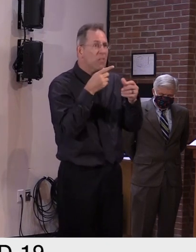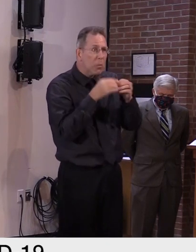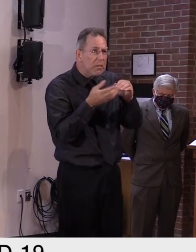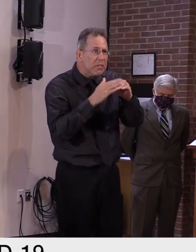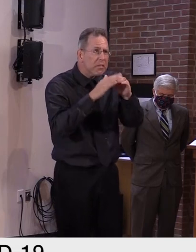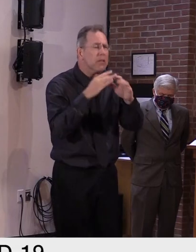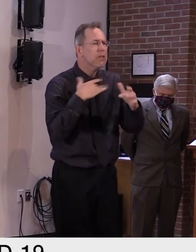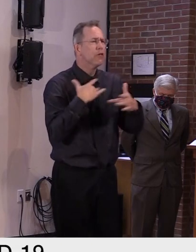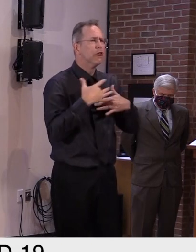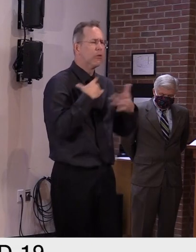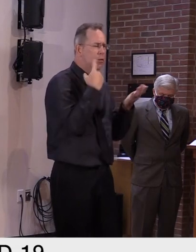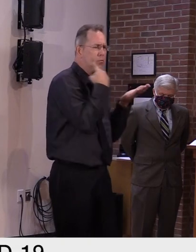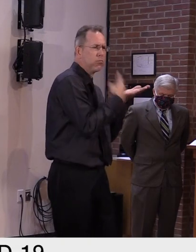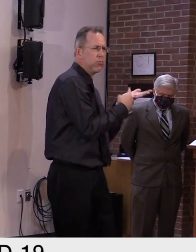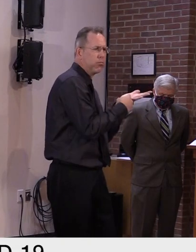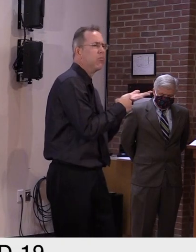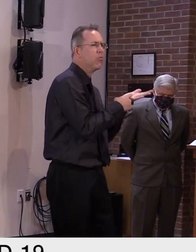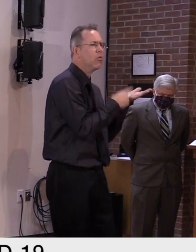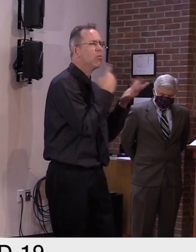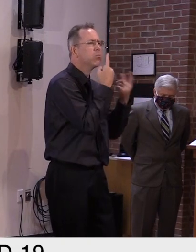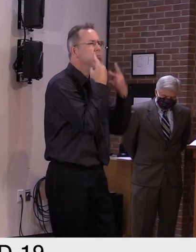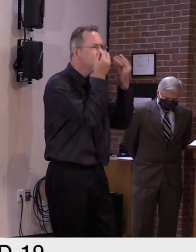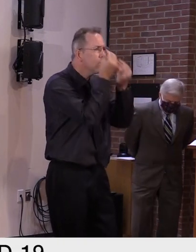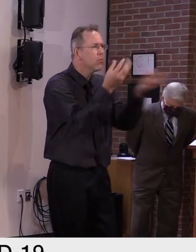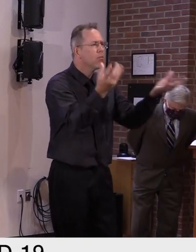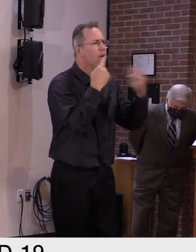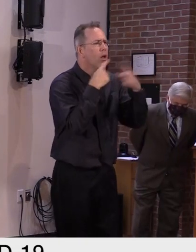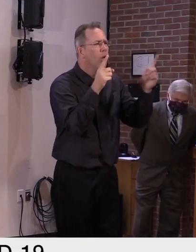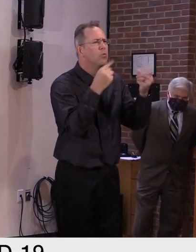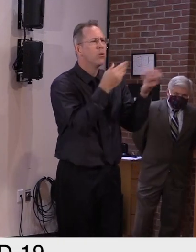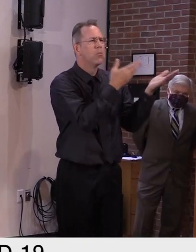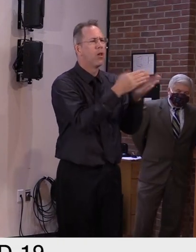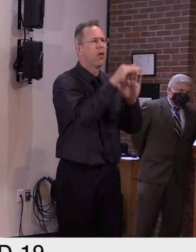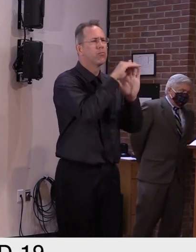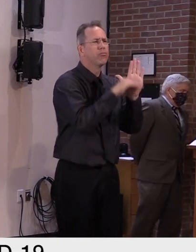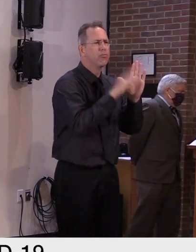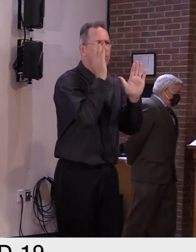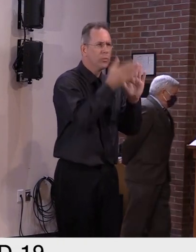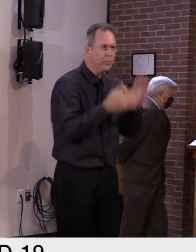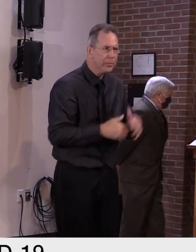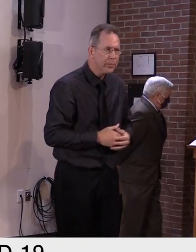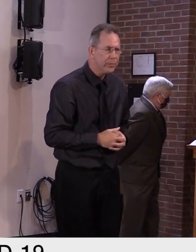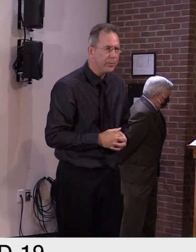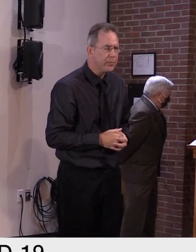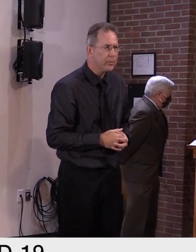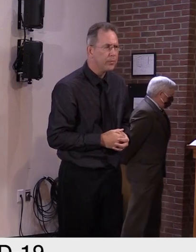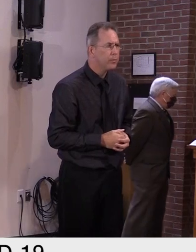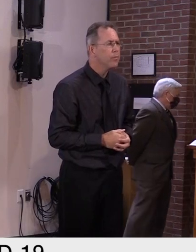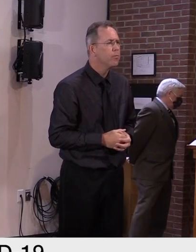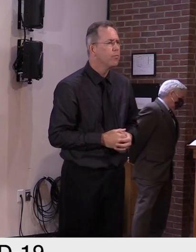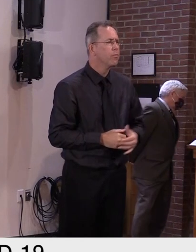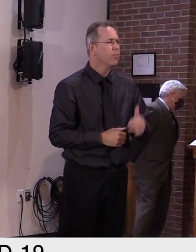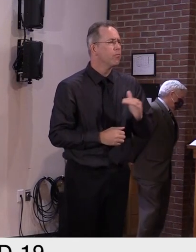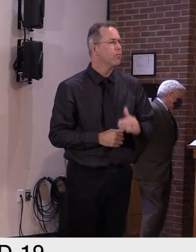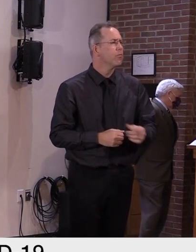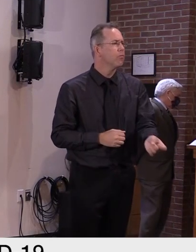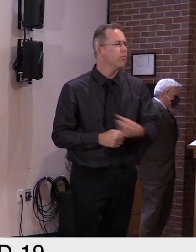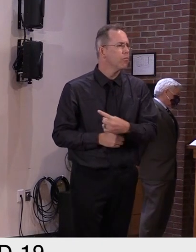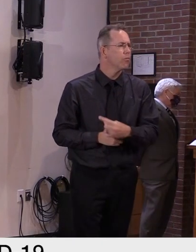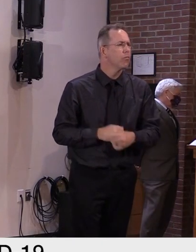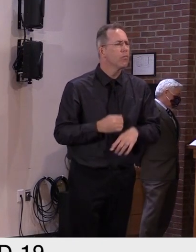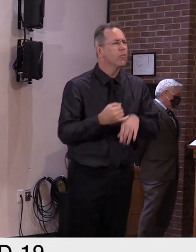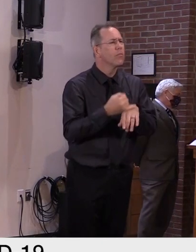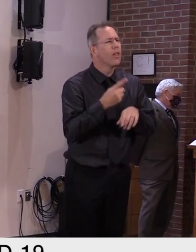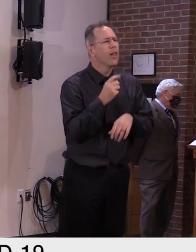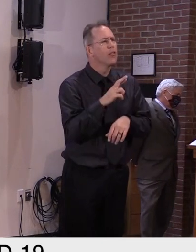weeks. Thank you. Mike Donahue, the Islander.